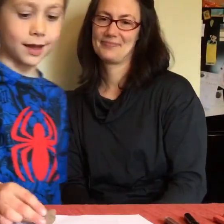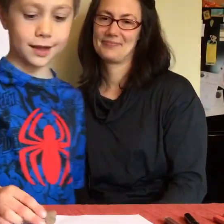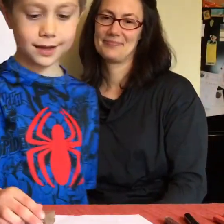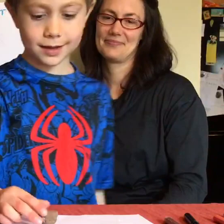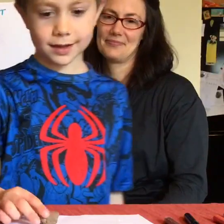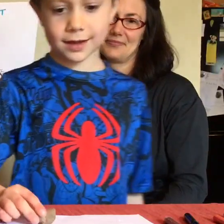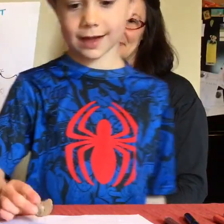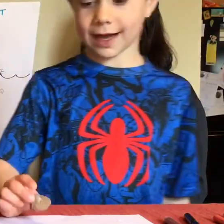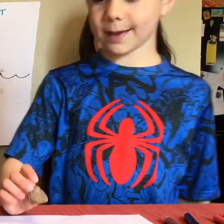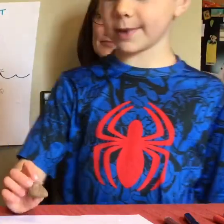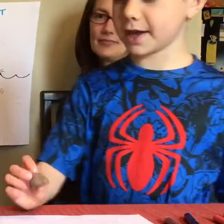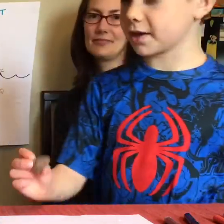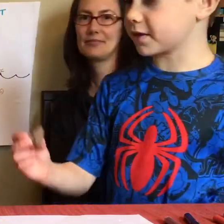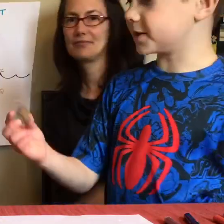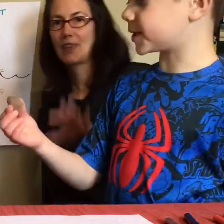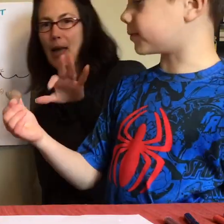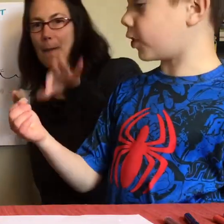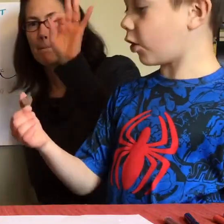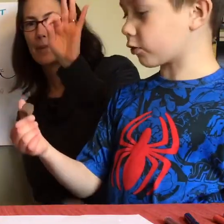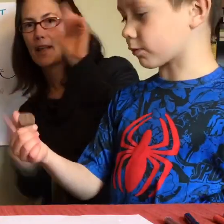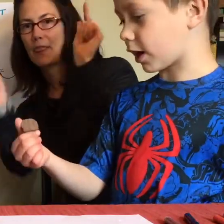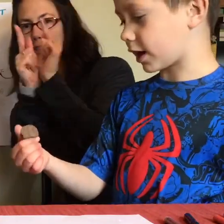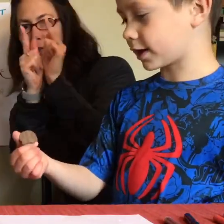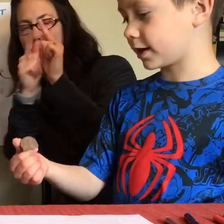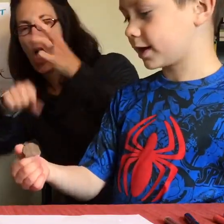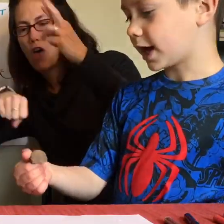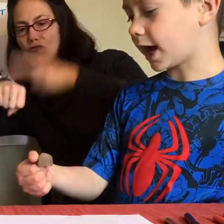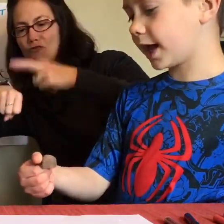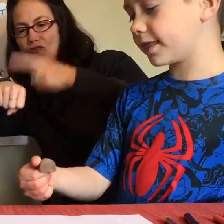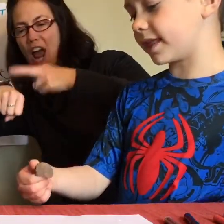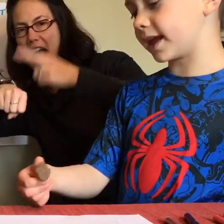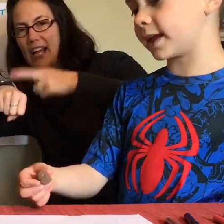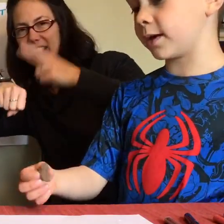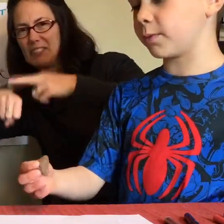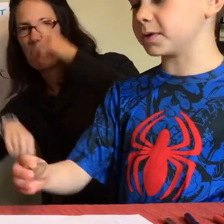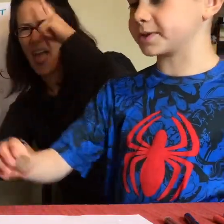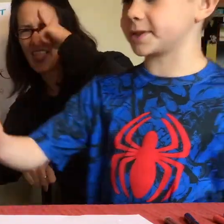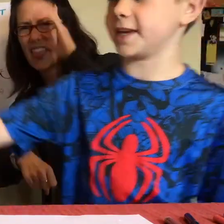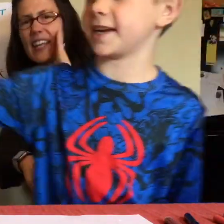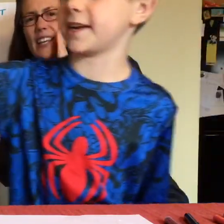Careful. I pick the small rock. I think it will sink.